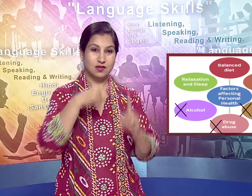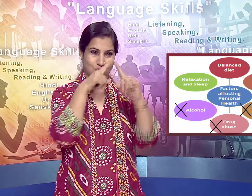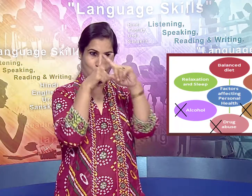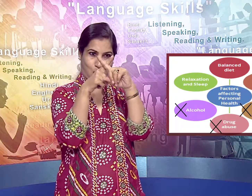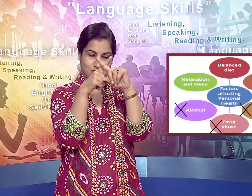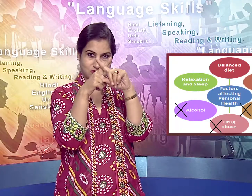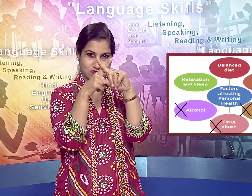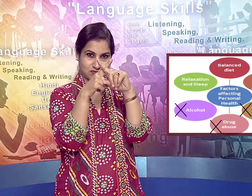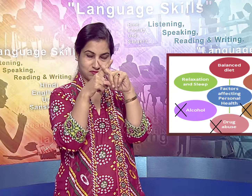cross signs.